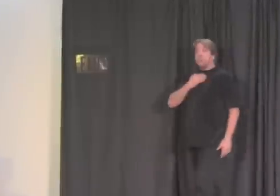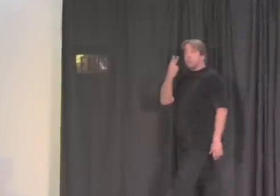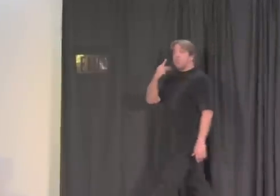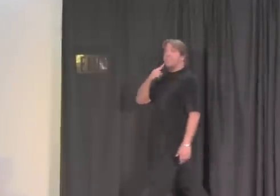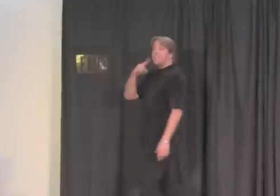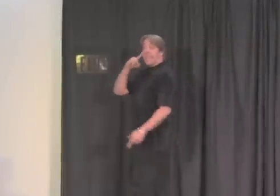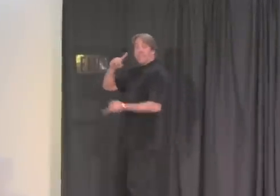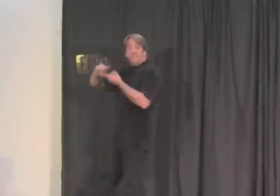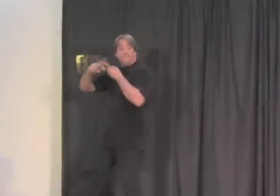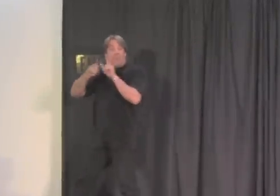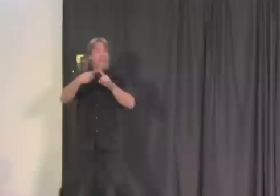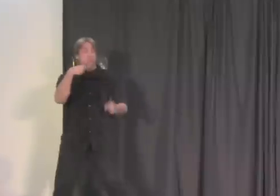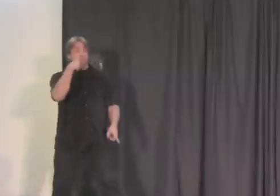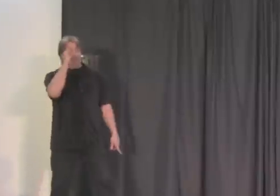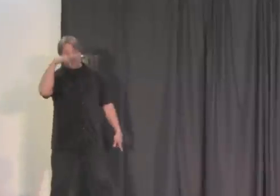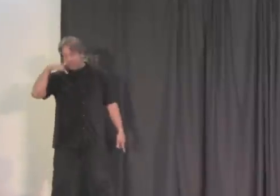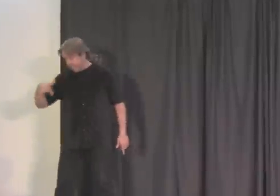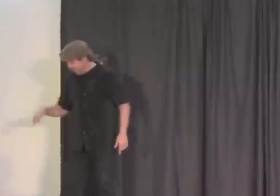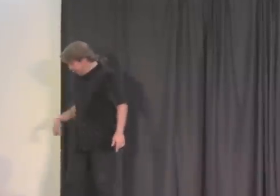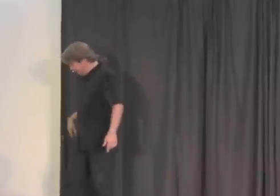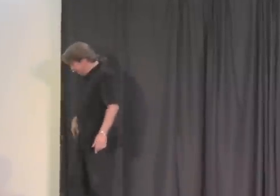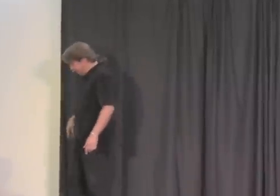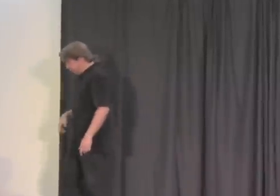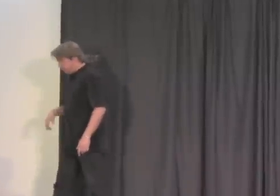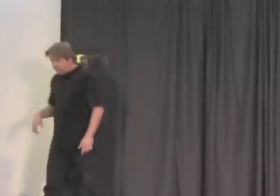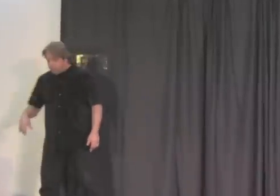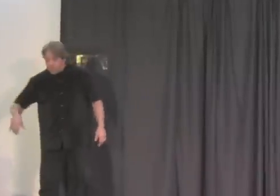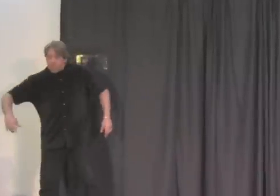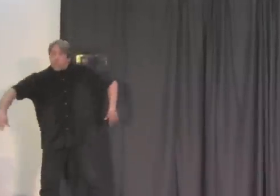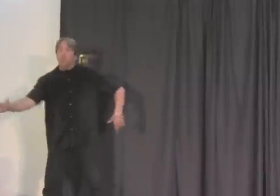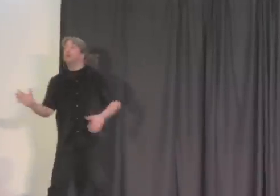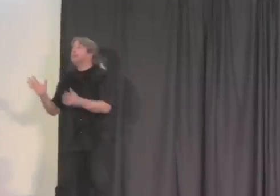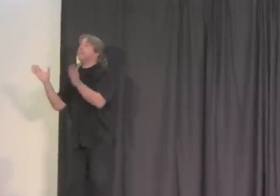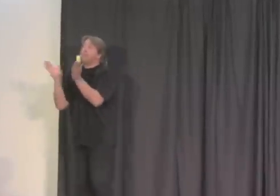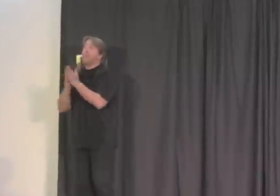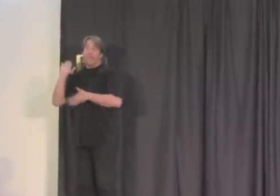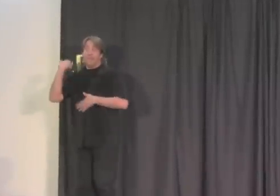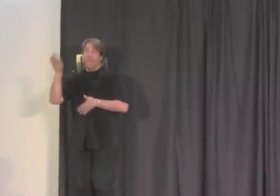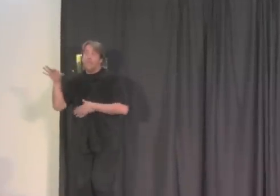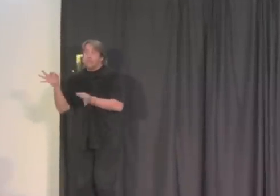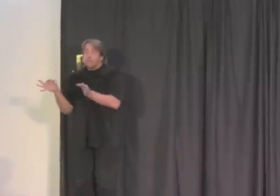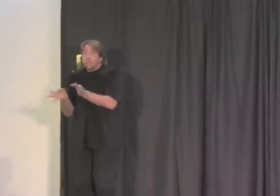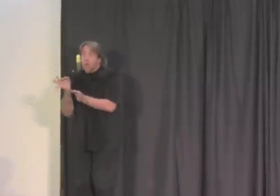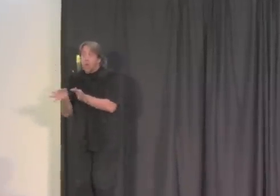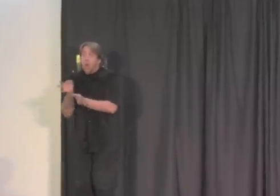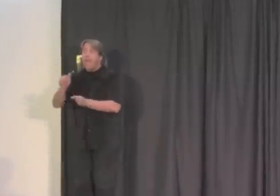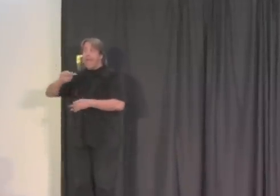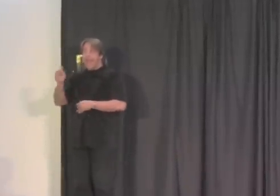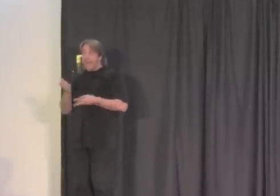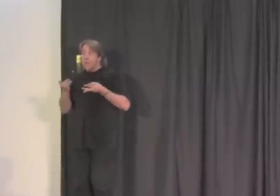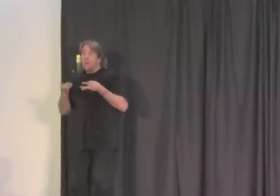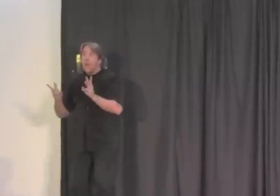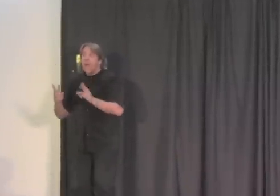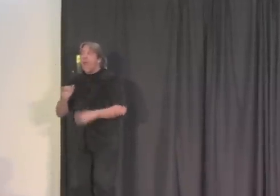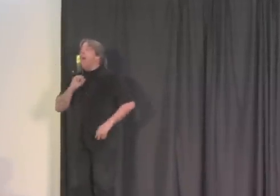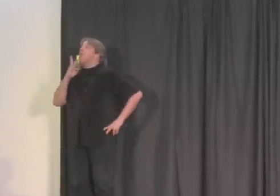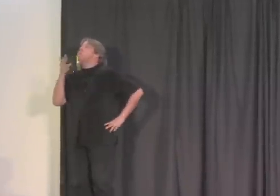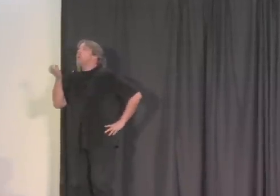That's nothing. When my two deaf friends talk about a girl, it looks like this. Hey, so